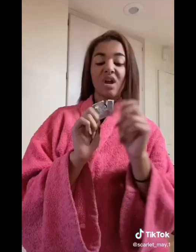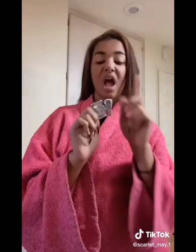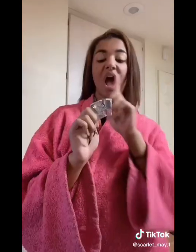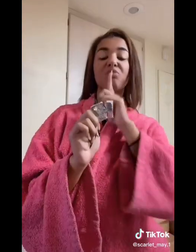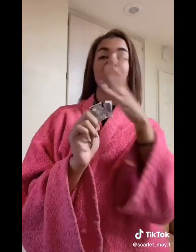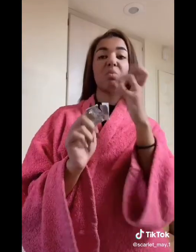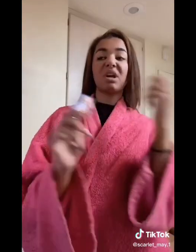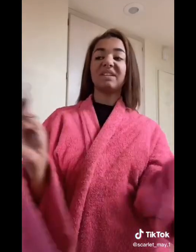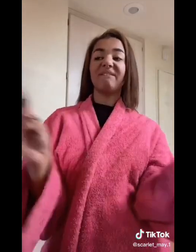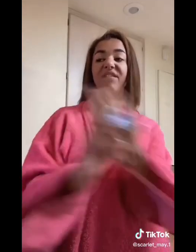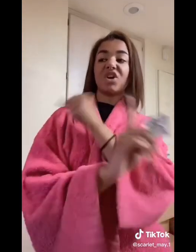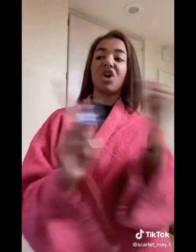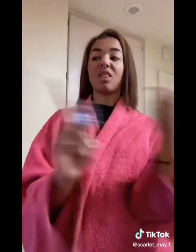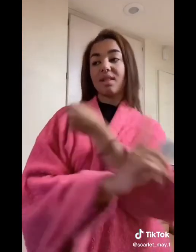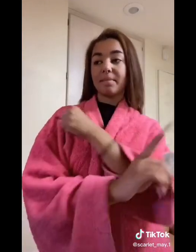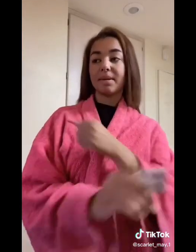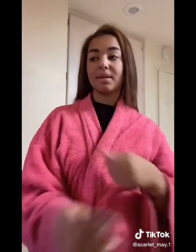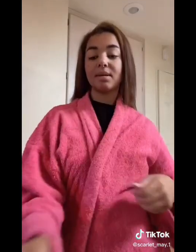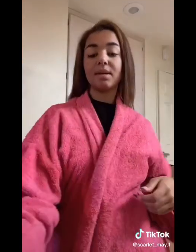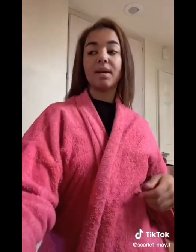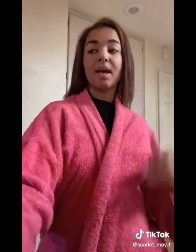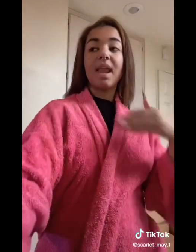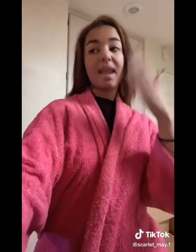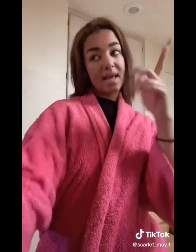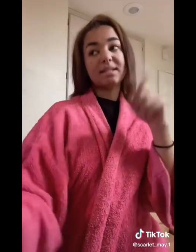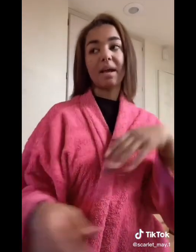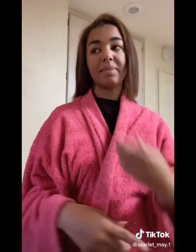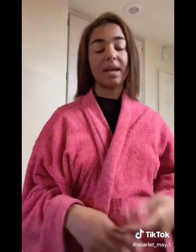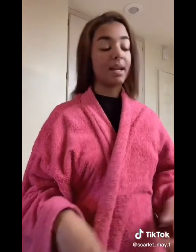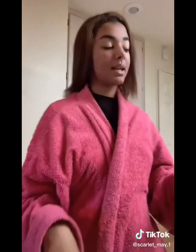I really wanted to fuck y'all up. Next time, though.